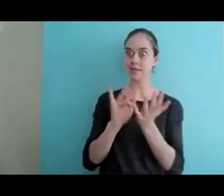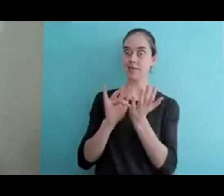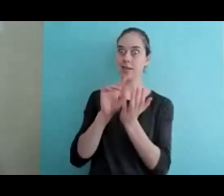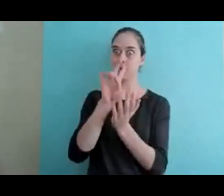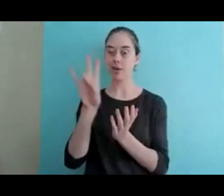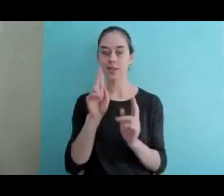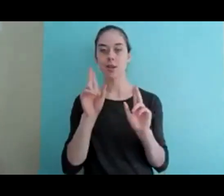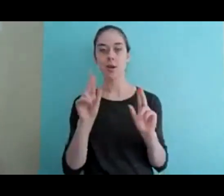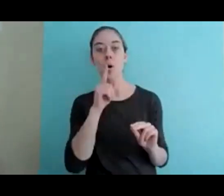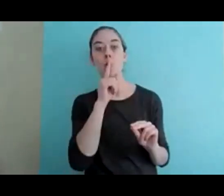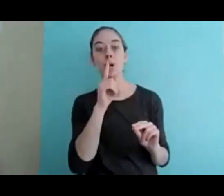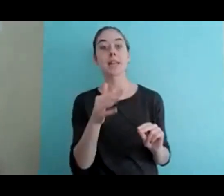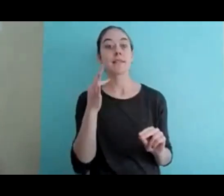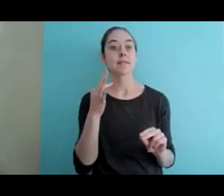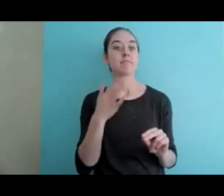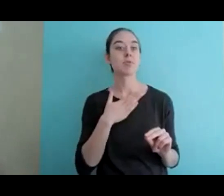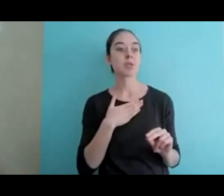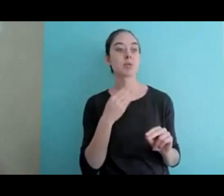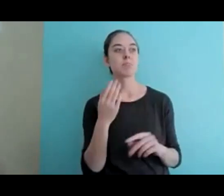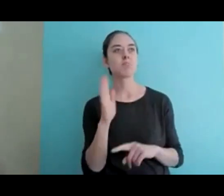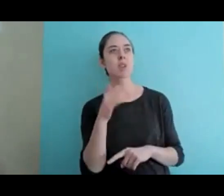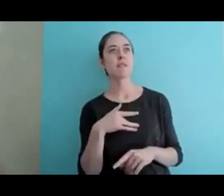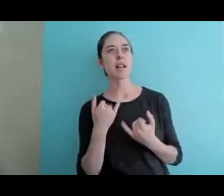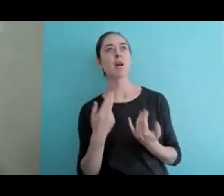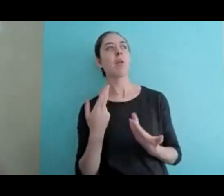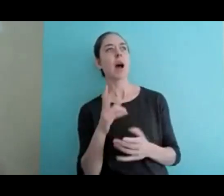to really ask something, okay?